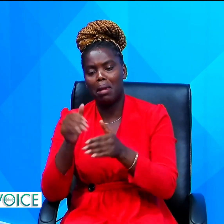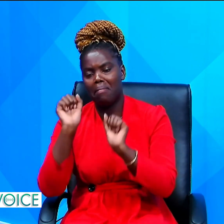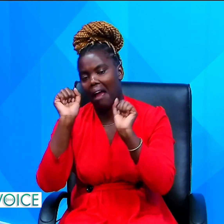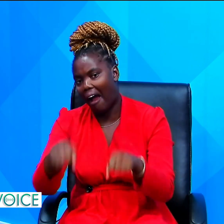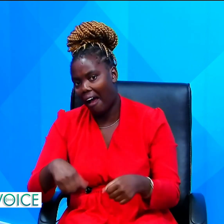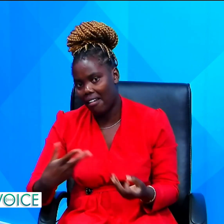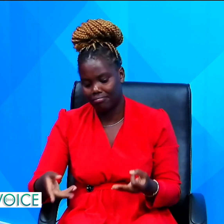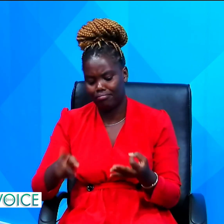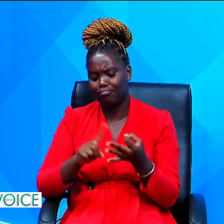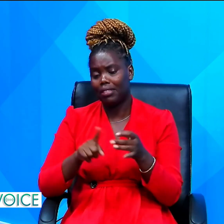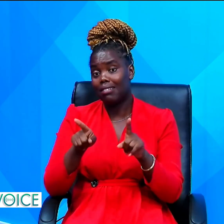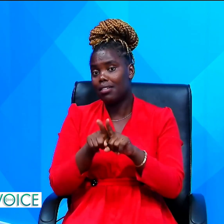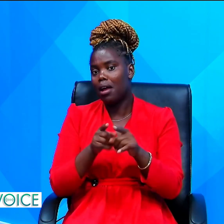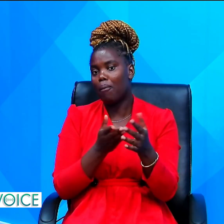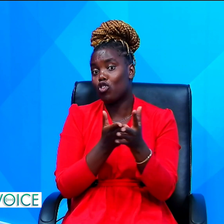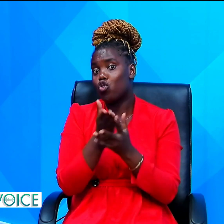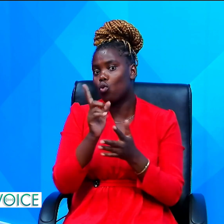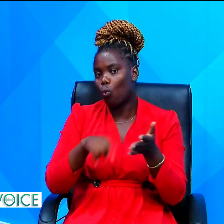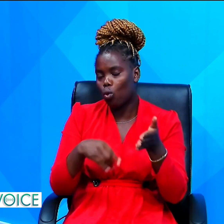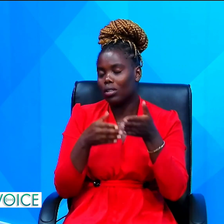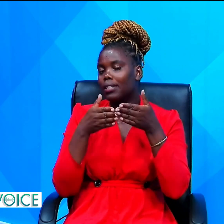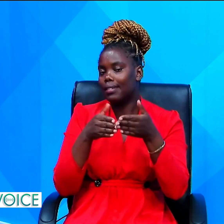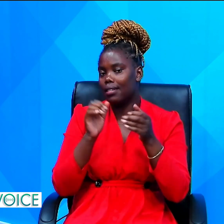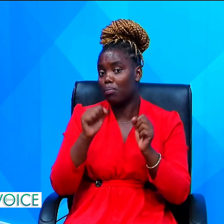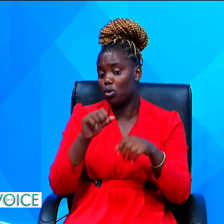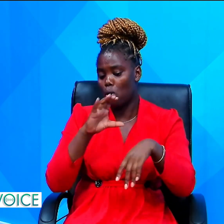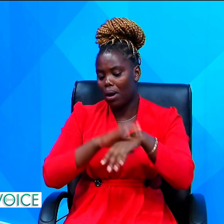It can be spread from the mother when a mom is pregnant.